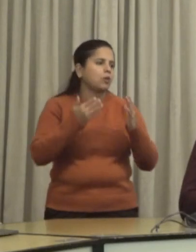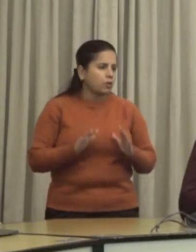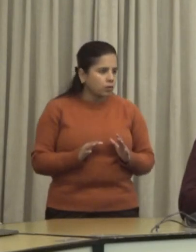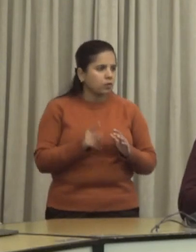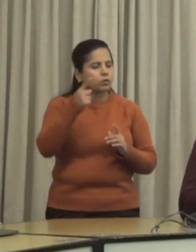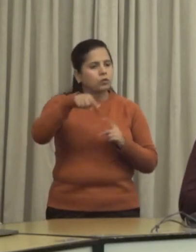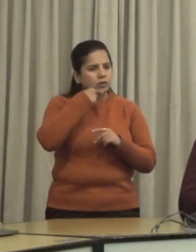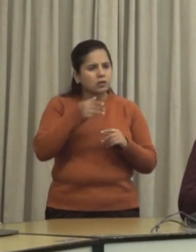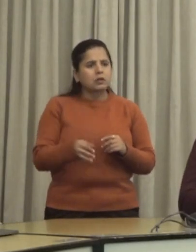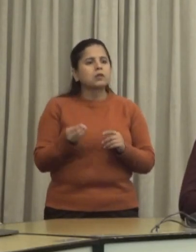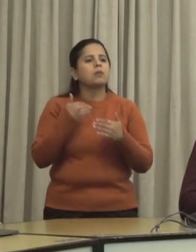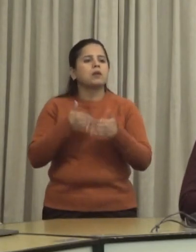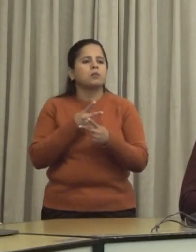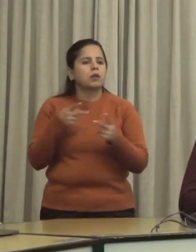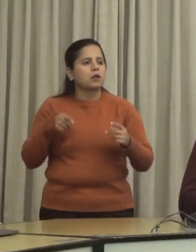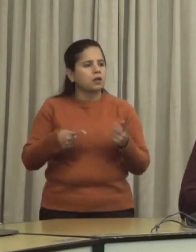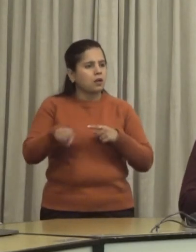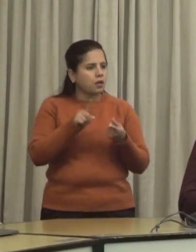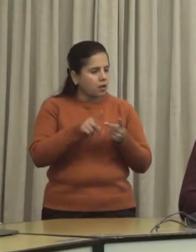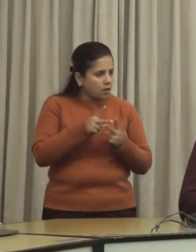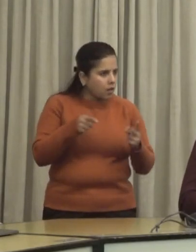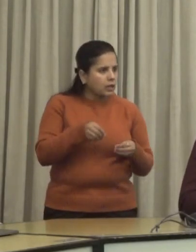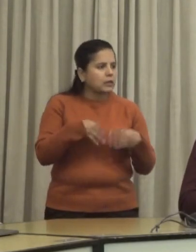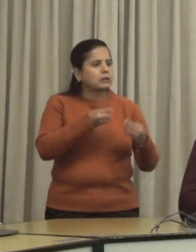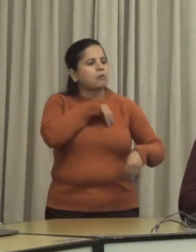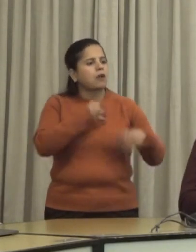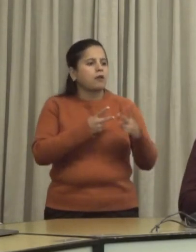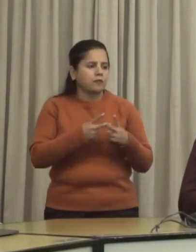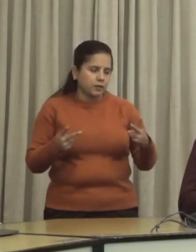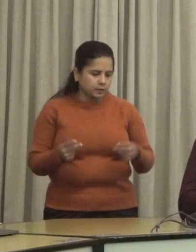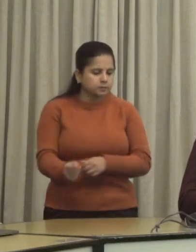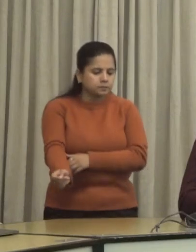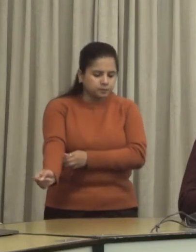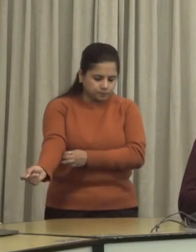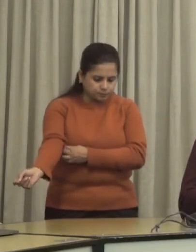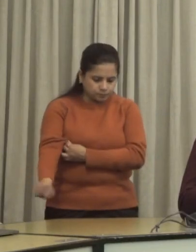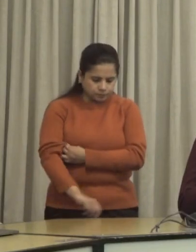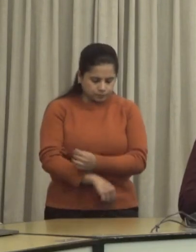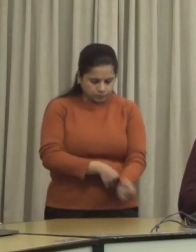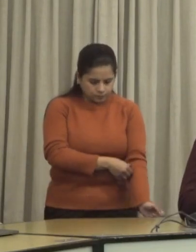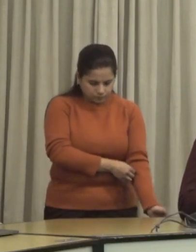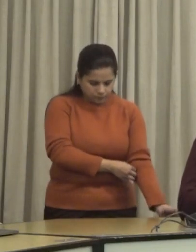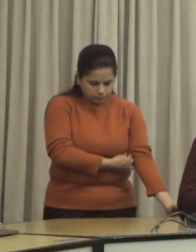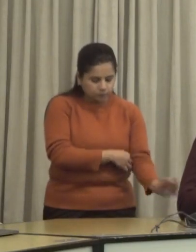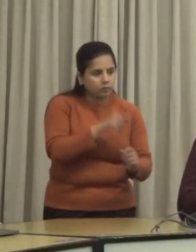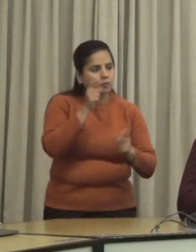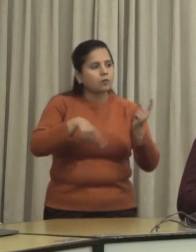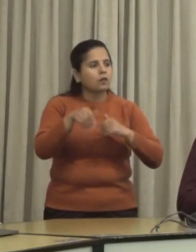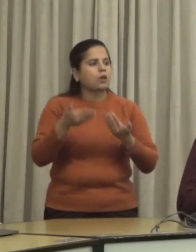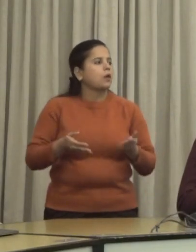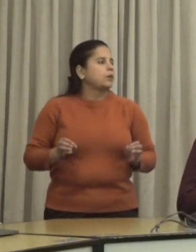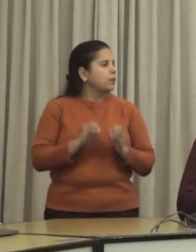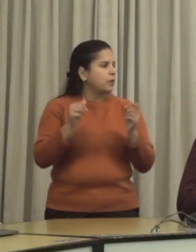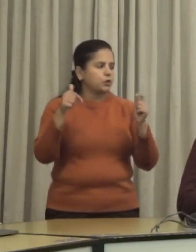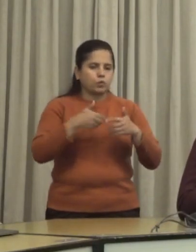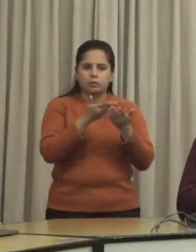push them to the limit where they develop diseases and you leave them alone to suffer. And because those people are not here